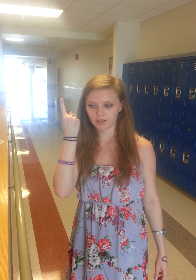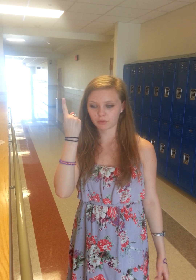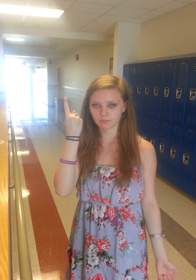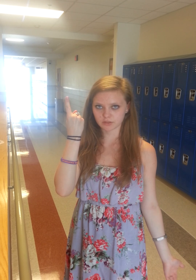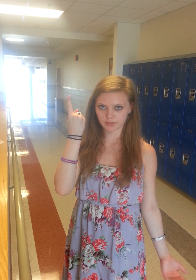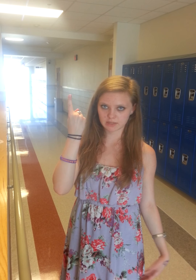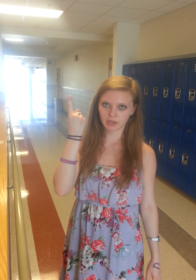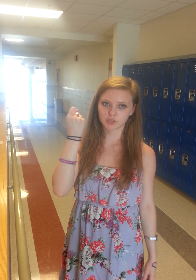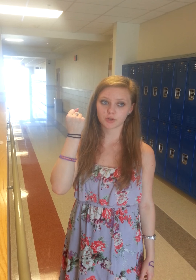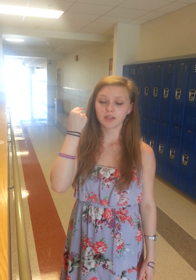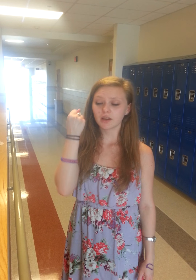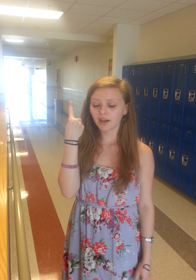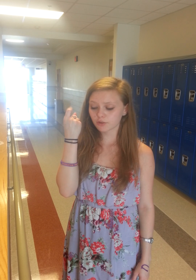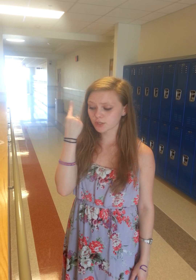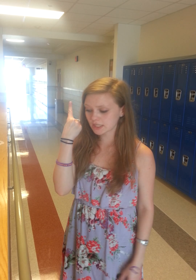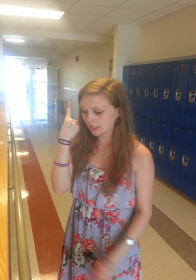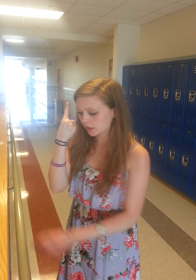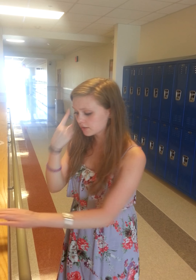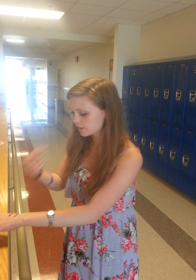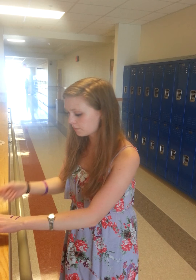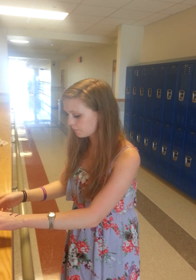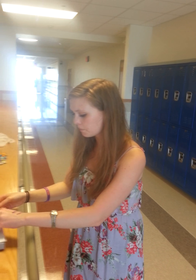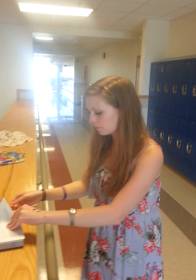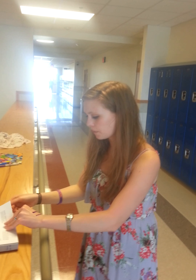palm still facing behind you. Understand.